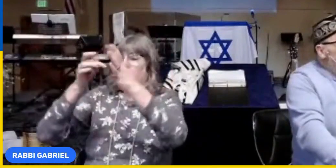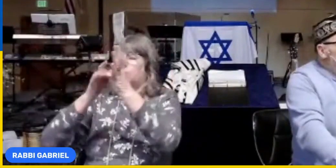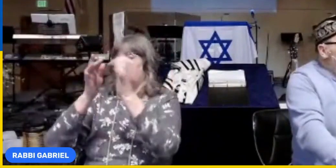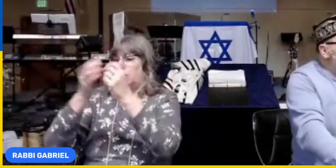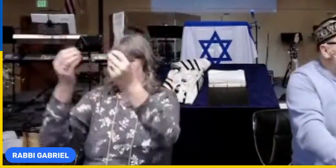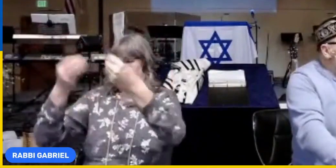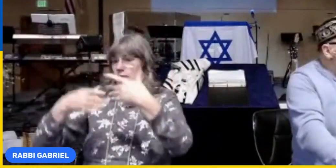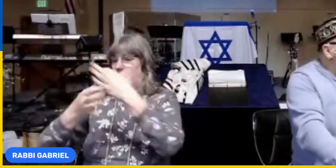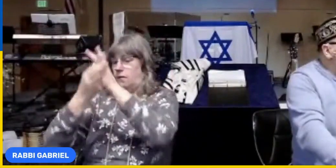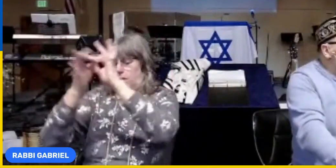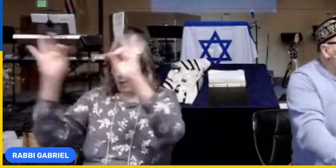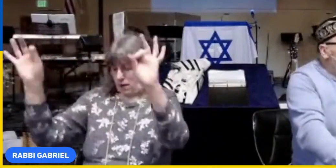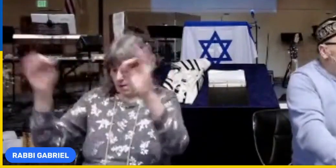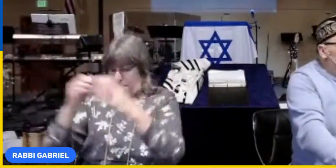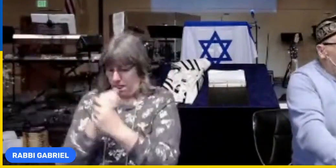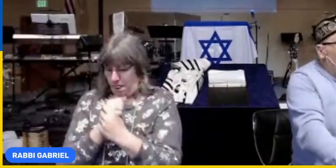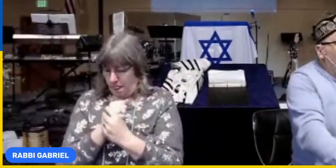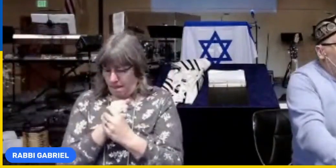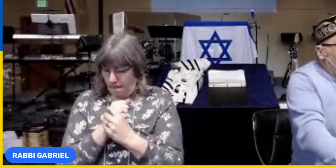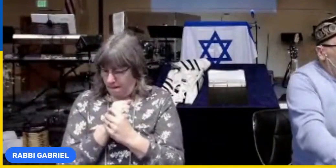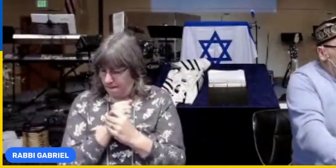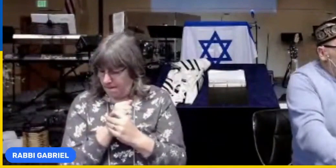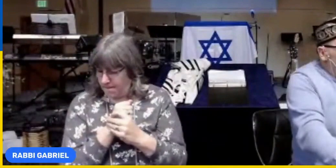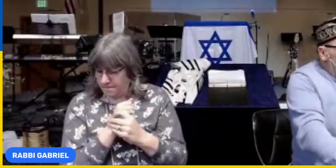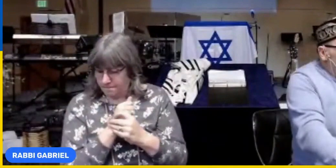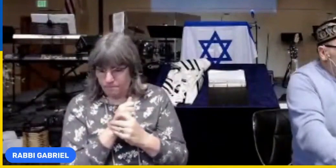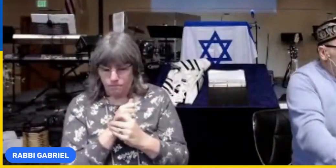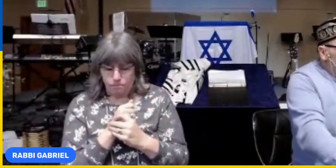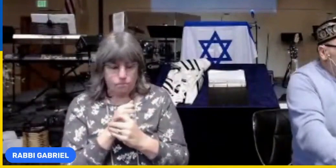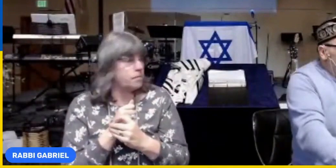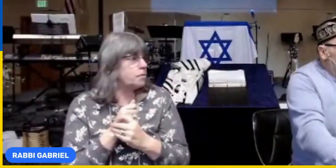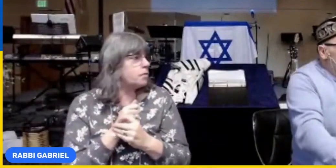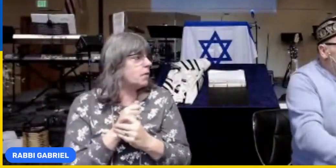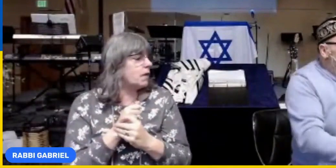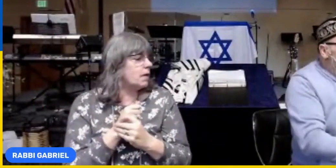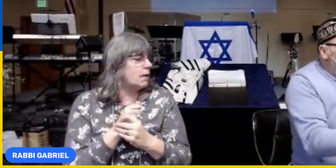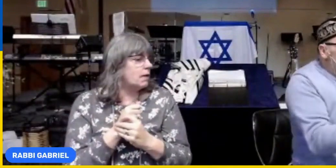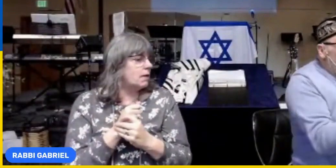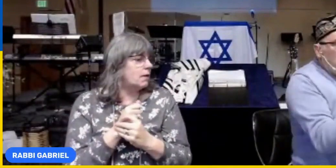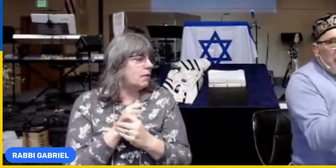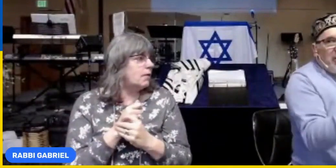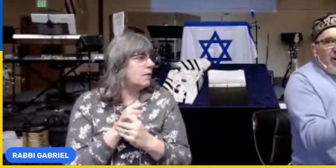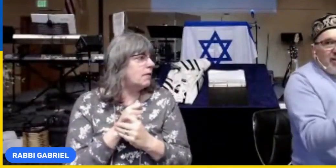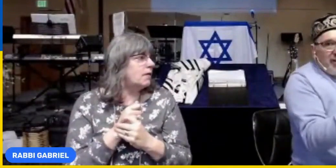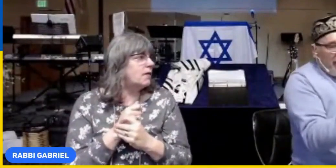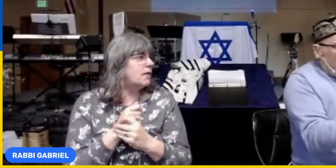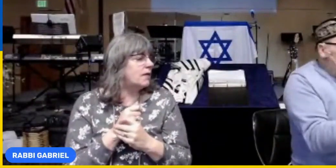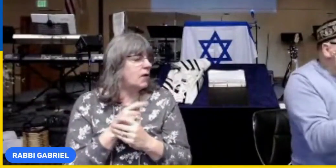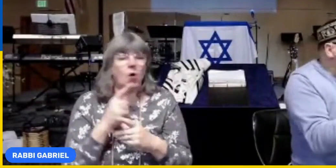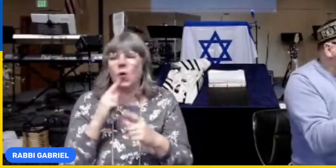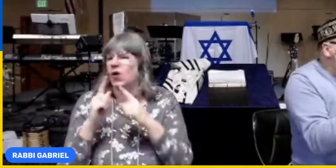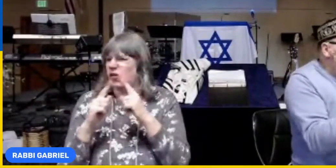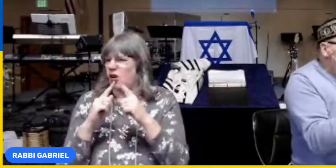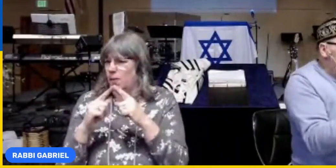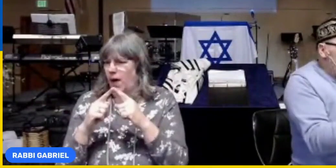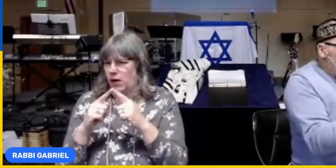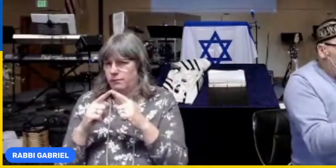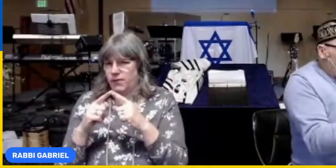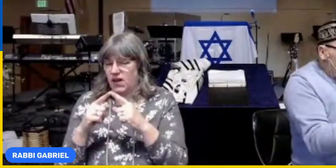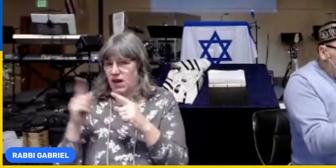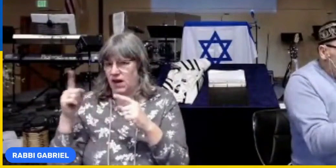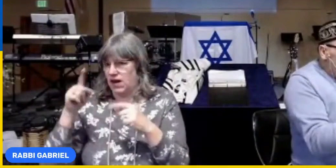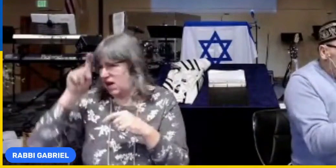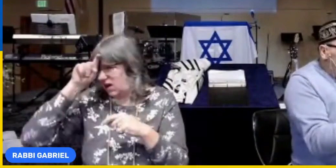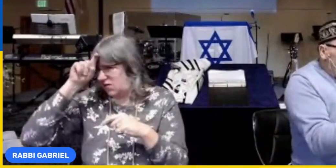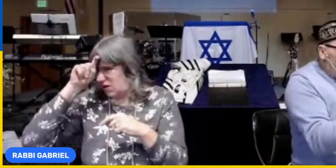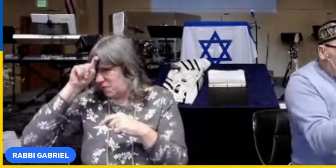the English expression is, it was so thick you could cut it with a knife. If it was so dark, some people say it was